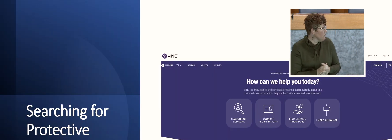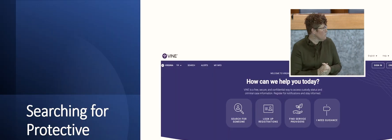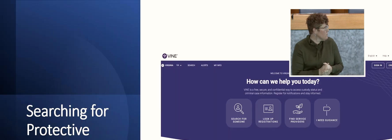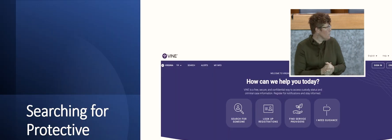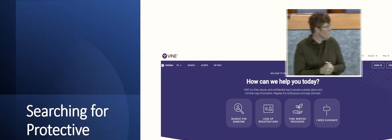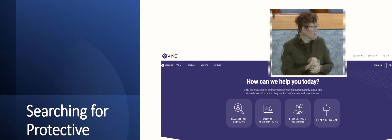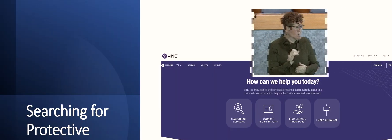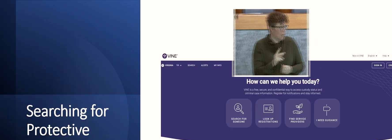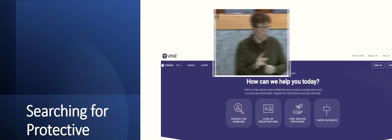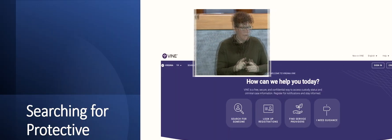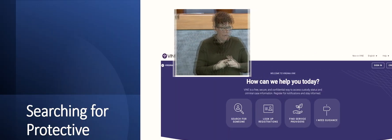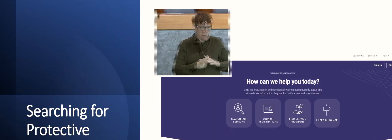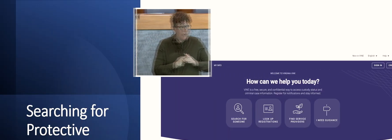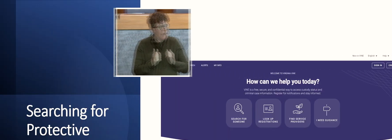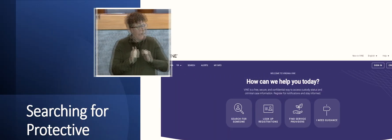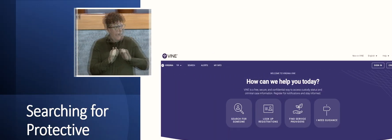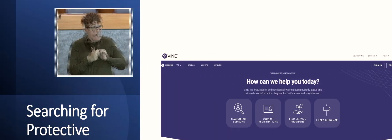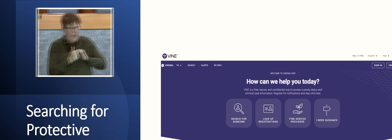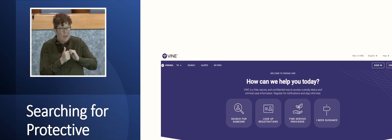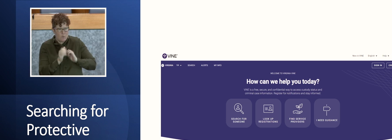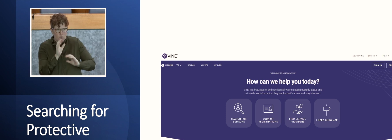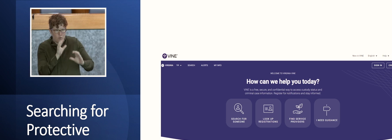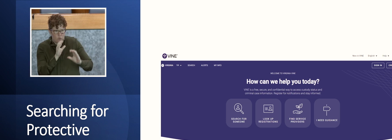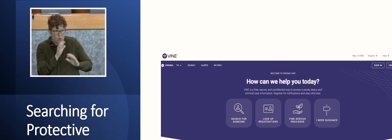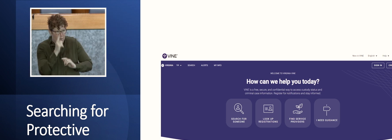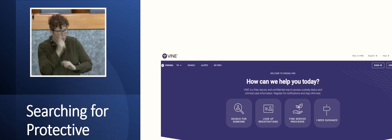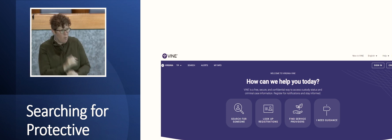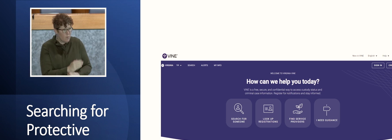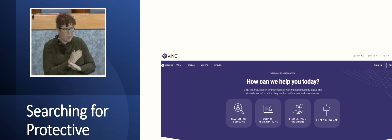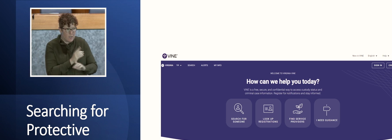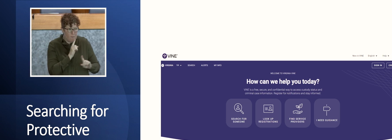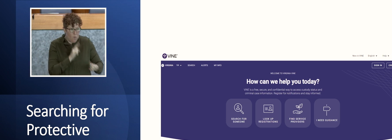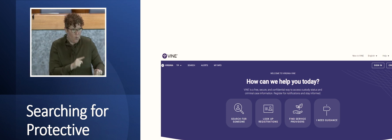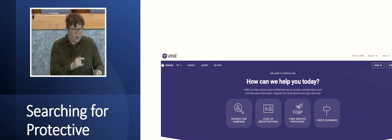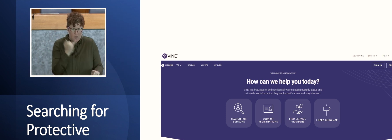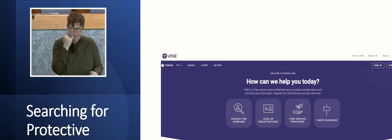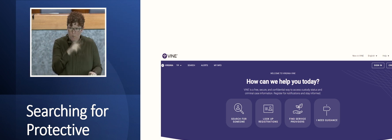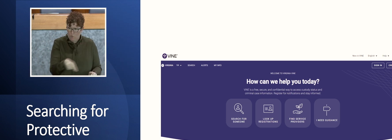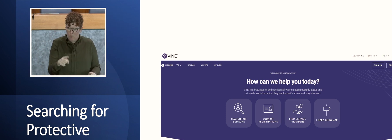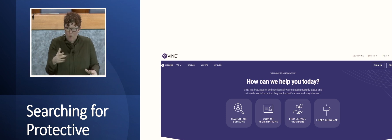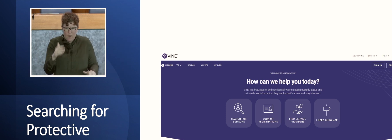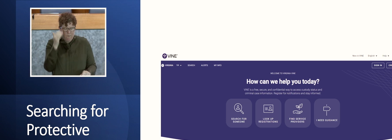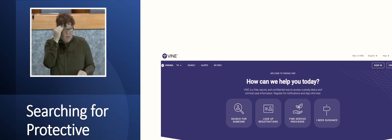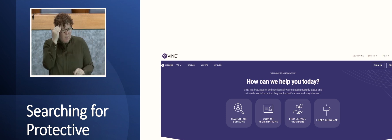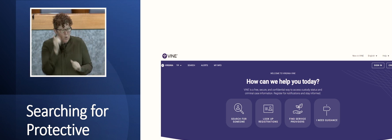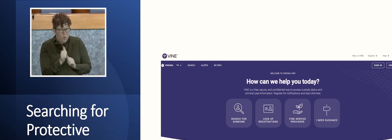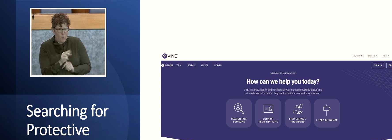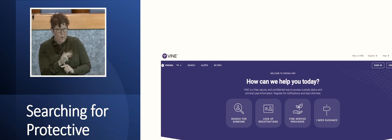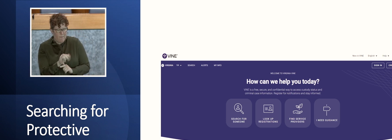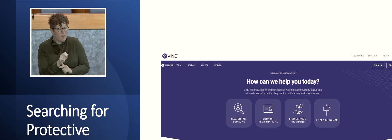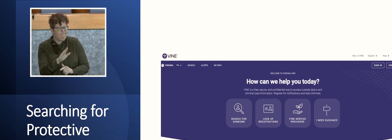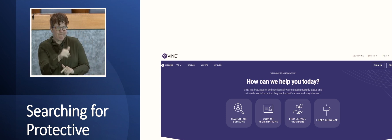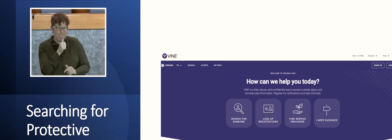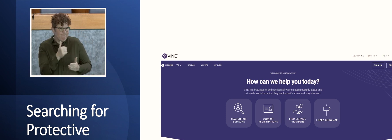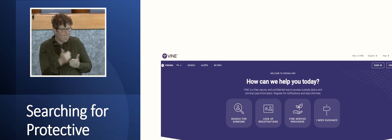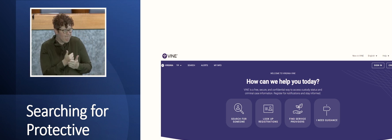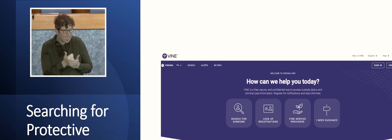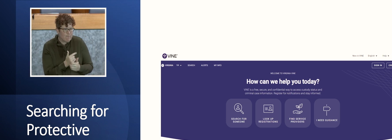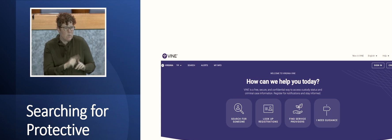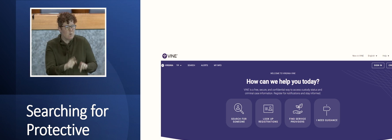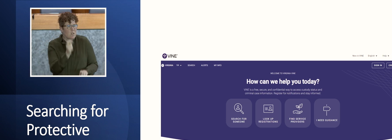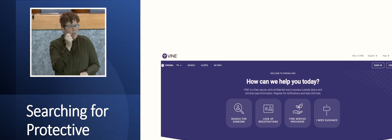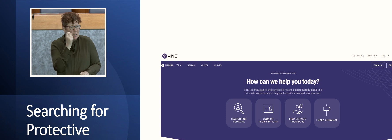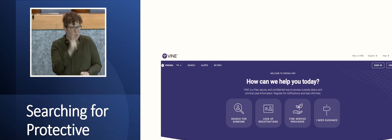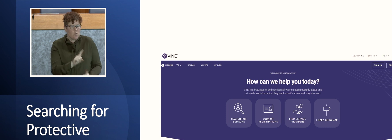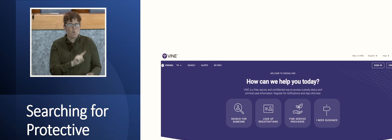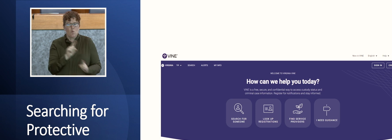So starting with how to search for protective orders. For those of you who are familiar with Vine, this is not anything new. But you'll go to